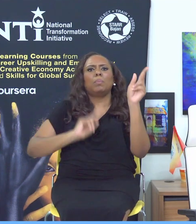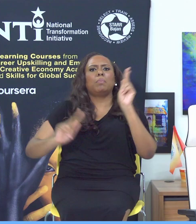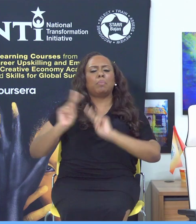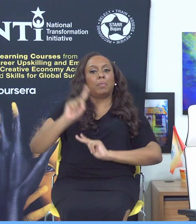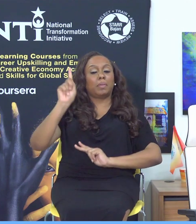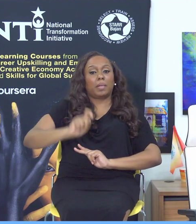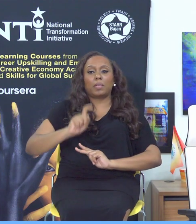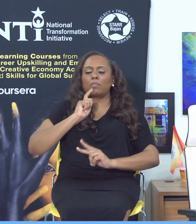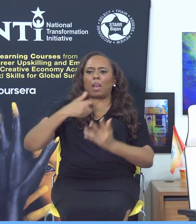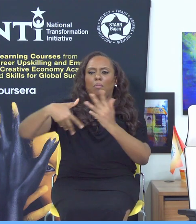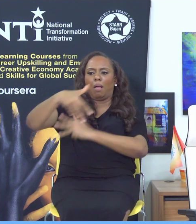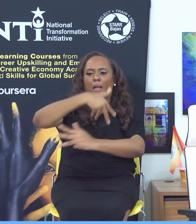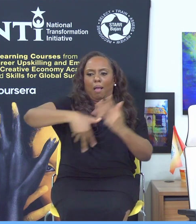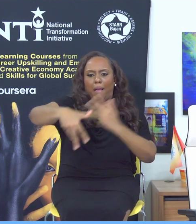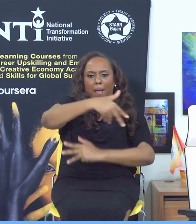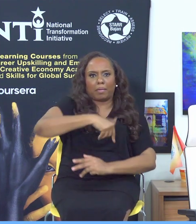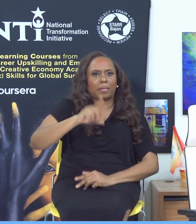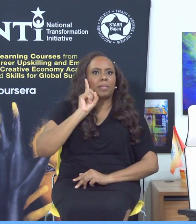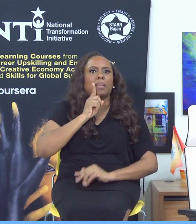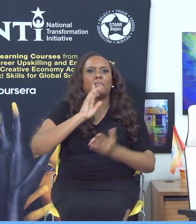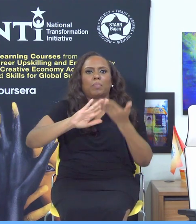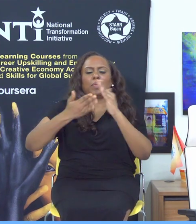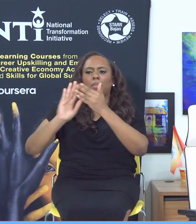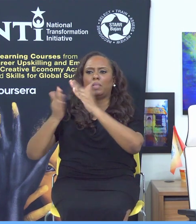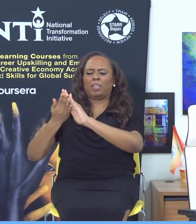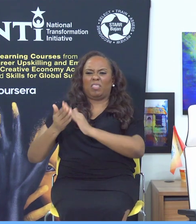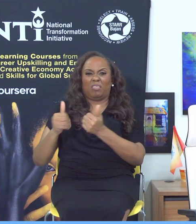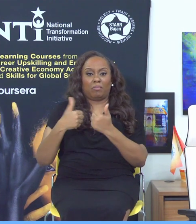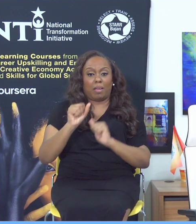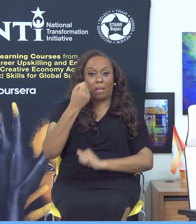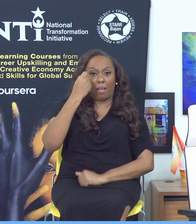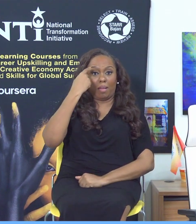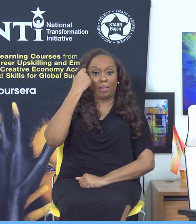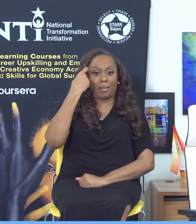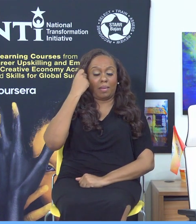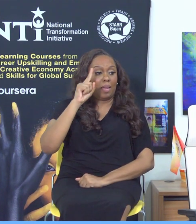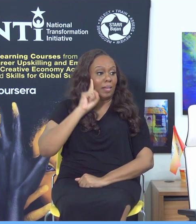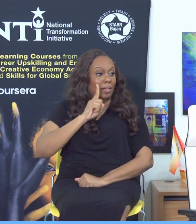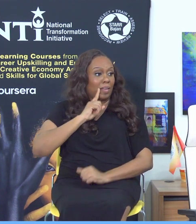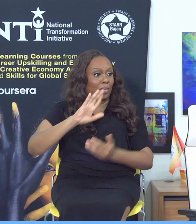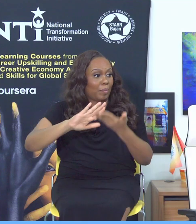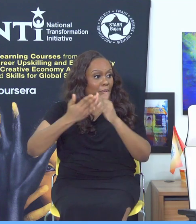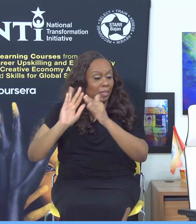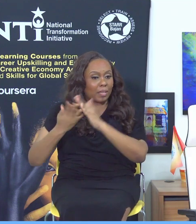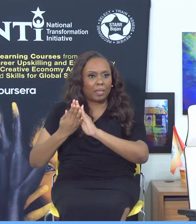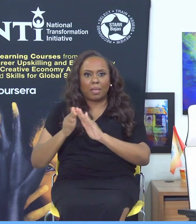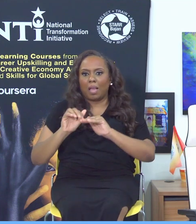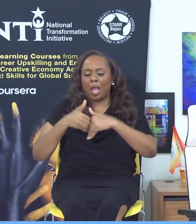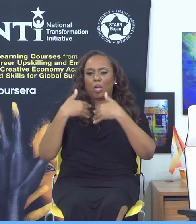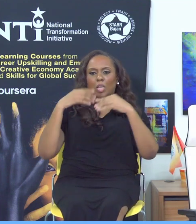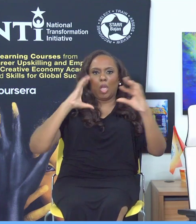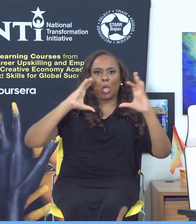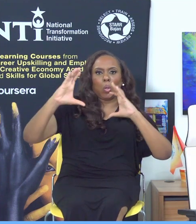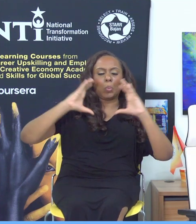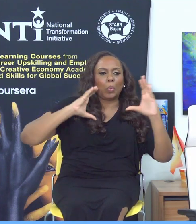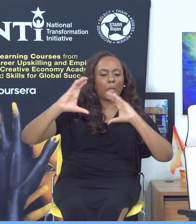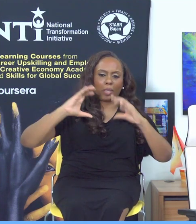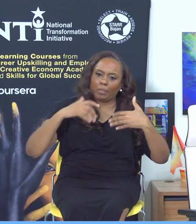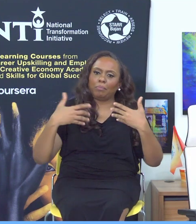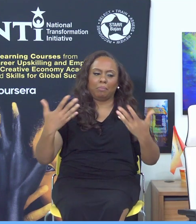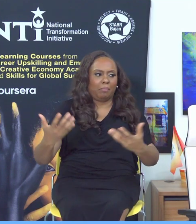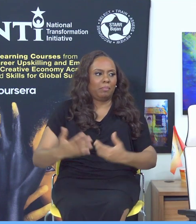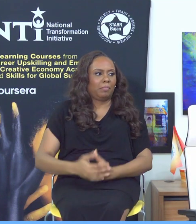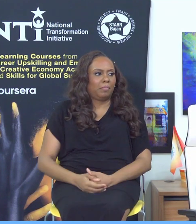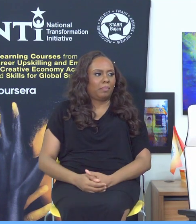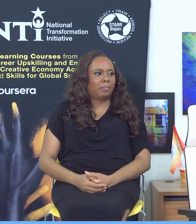community, to understand them, and to know how to communicate with them. Yeah,